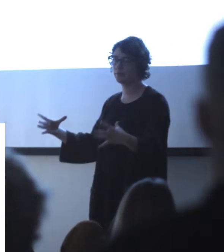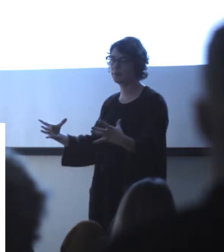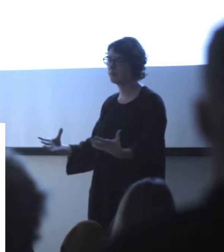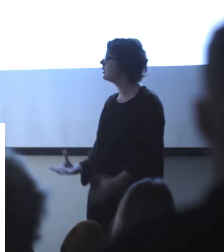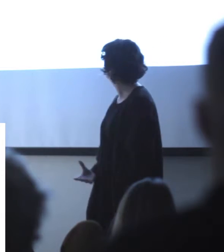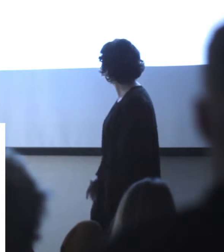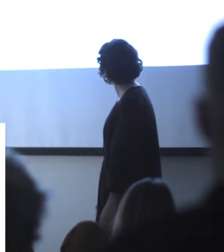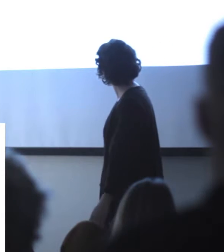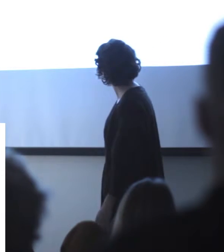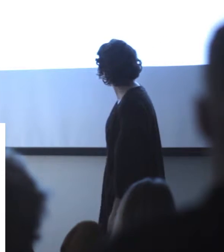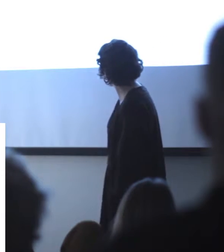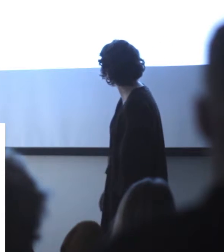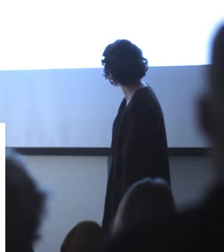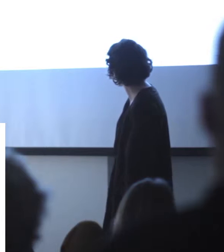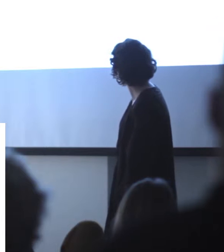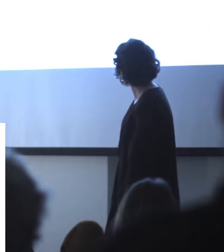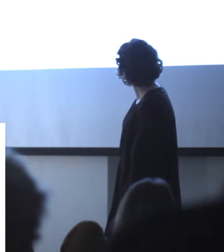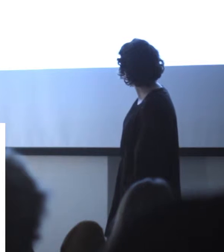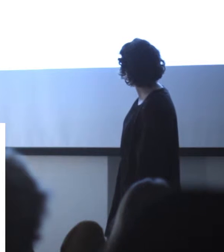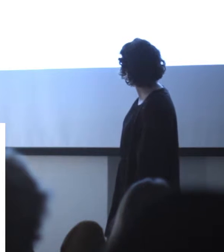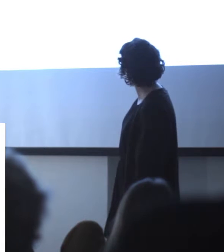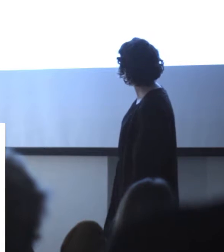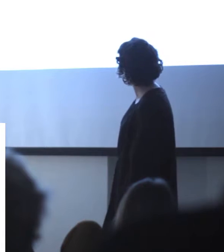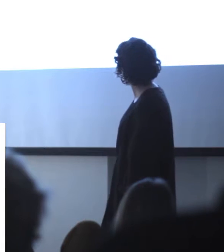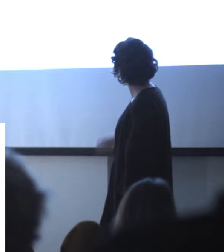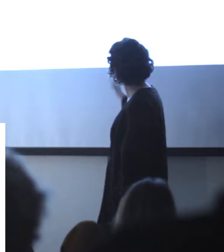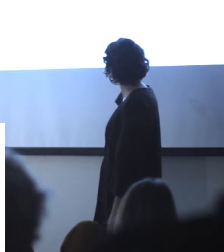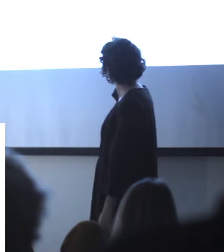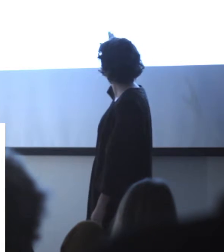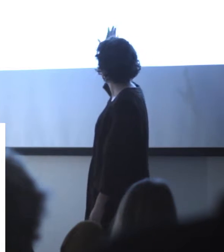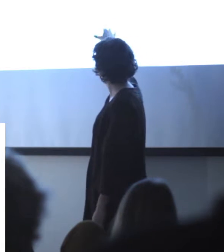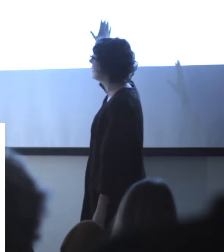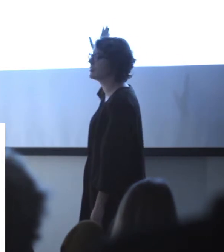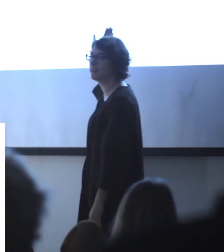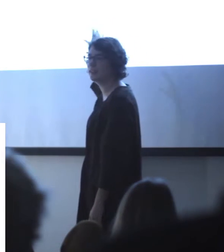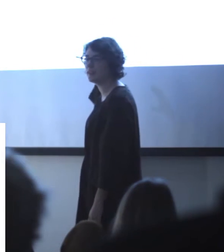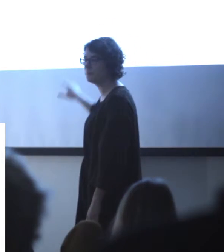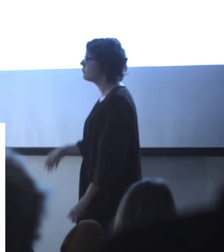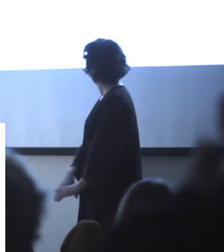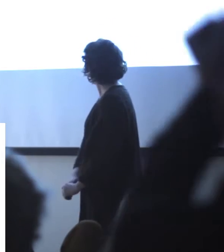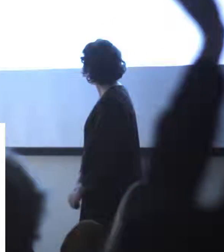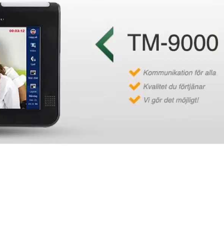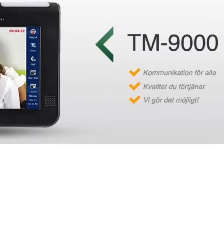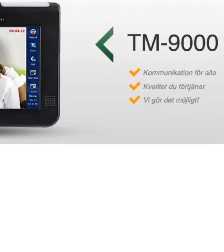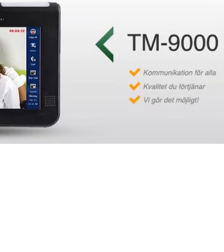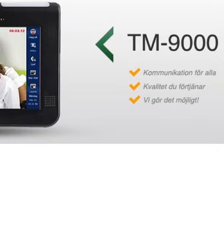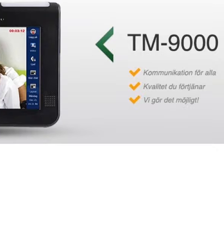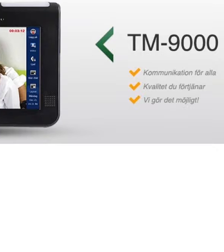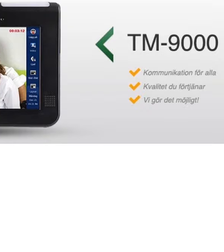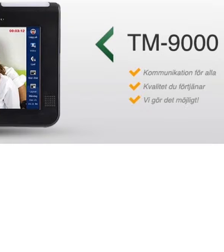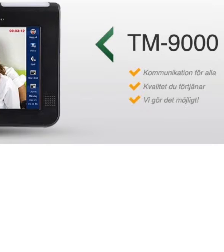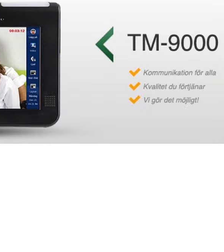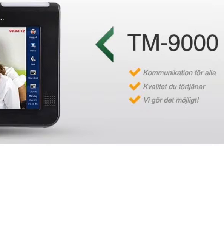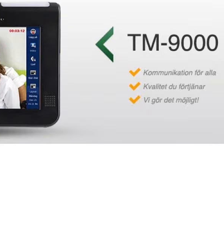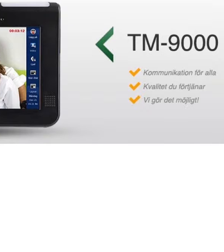same kind of phone. And yeah, I probably wrote my name or something. I was good at that. This is how they